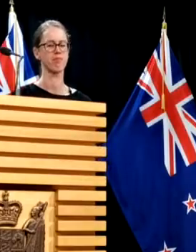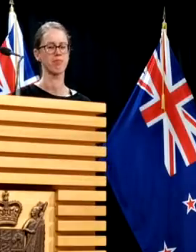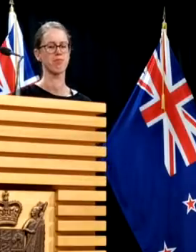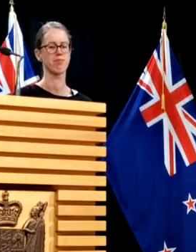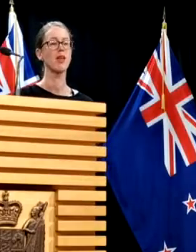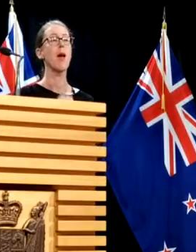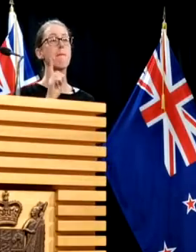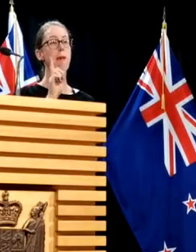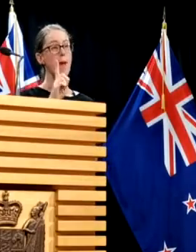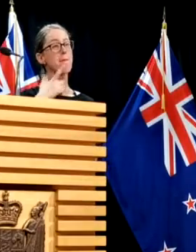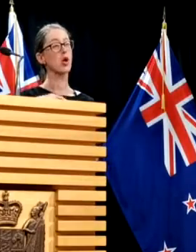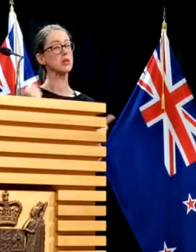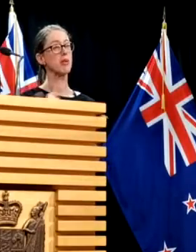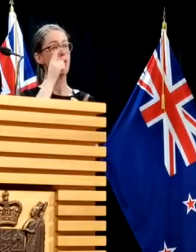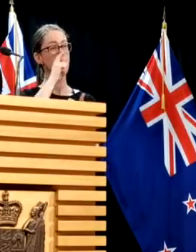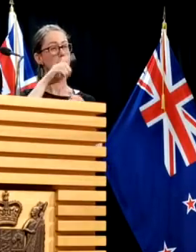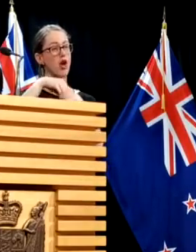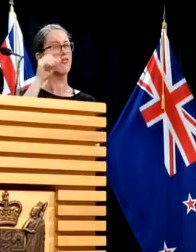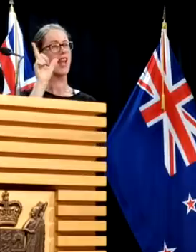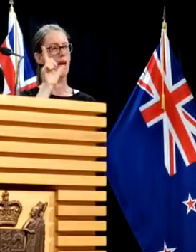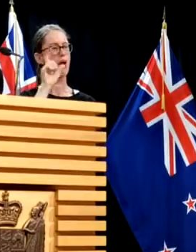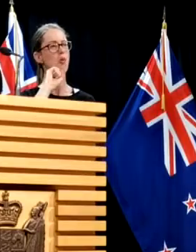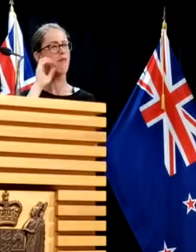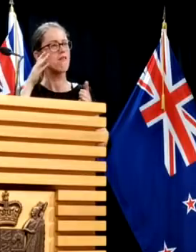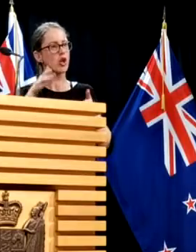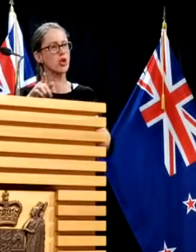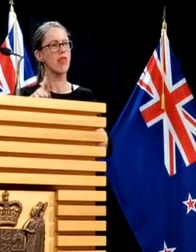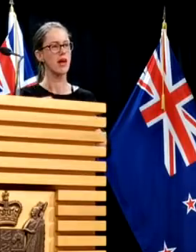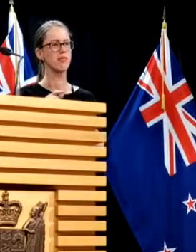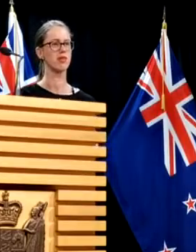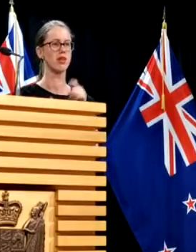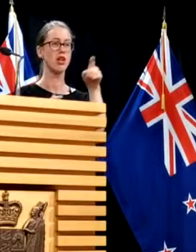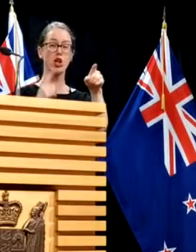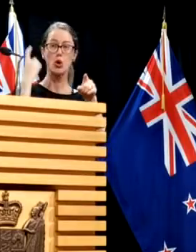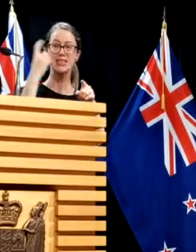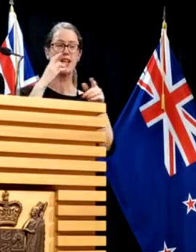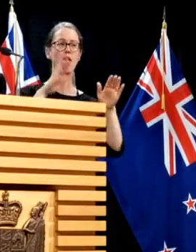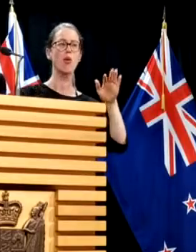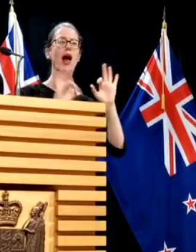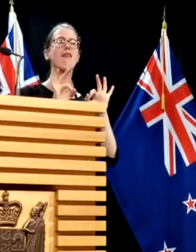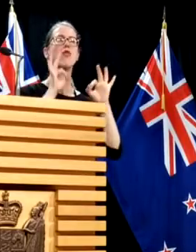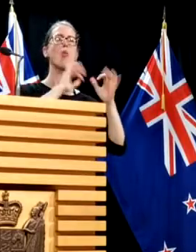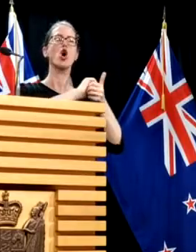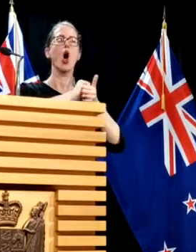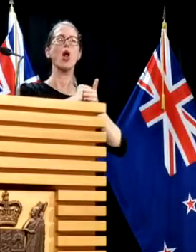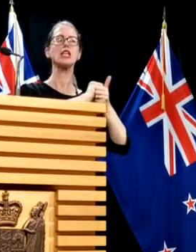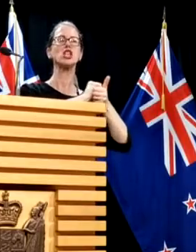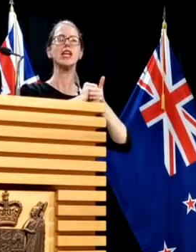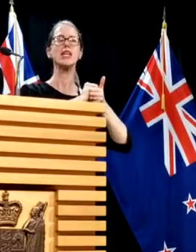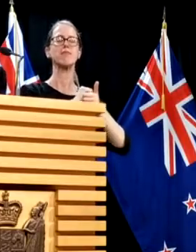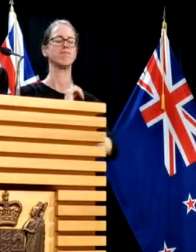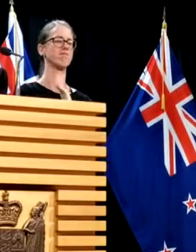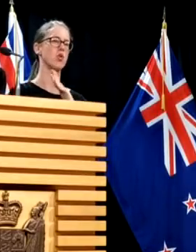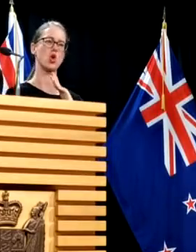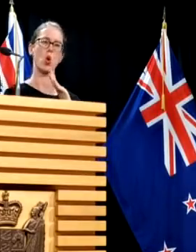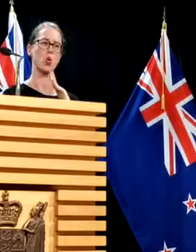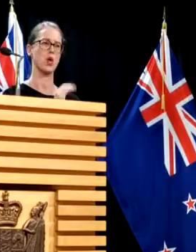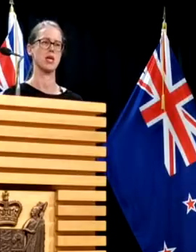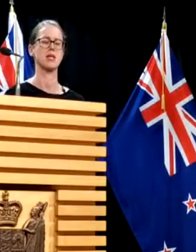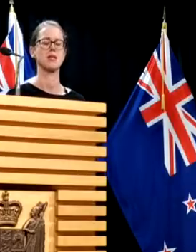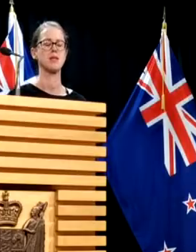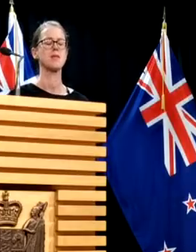will use the mandate we've been given. Consider a coalition deal? No, that was not in my mind at